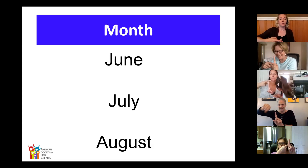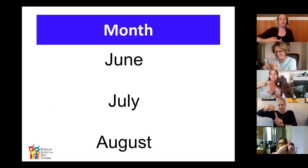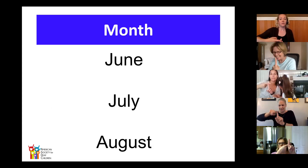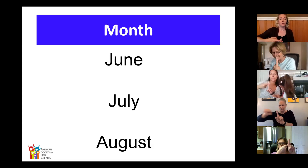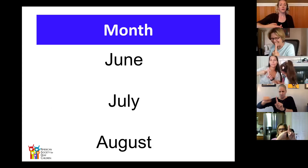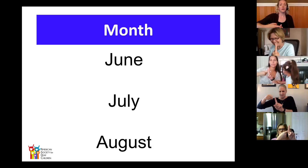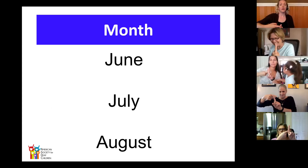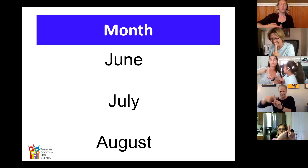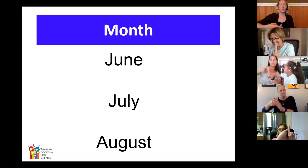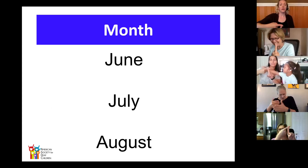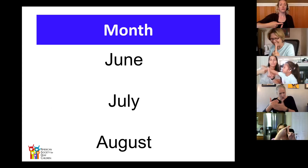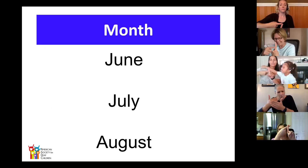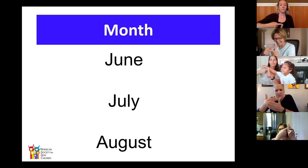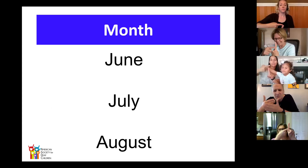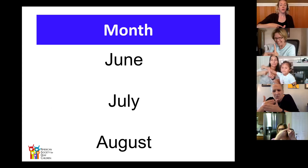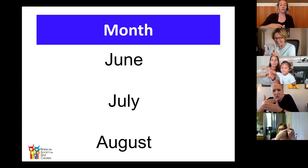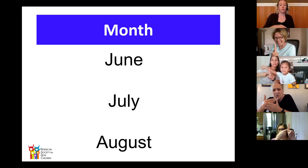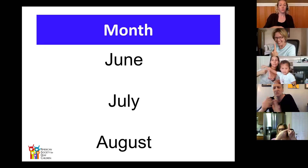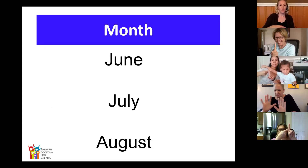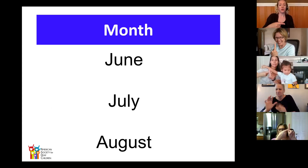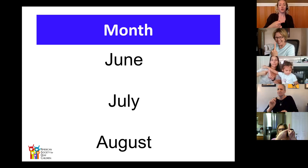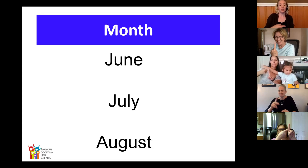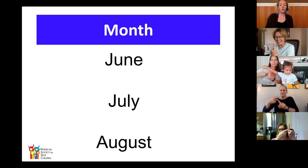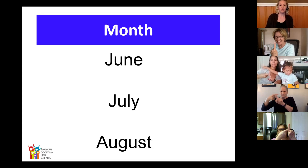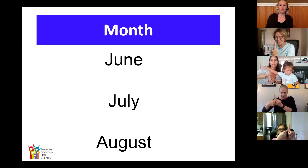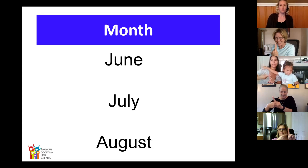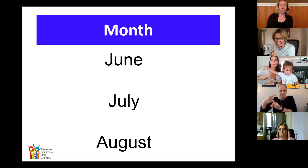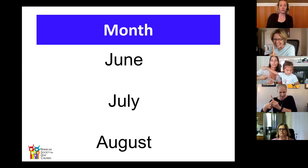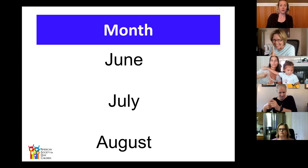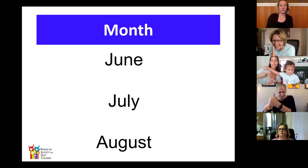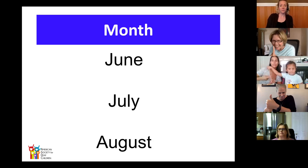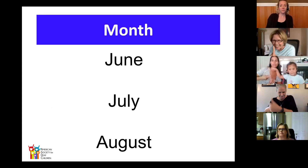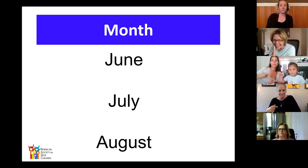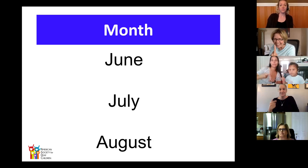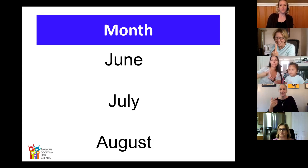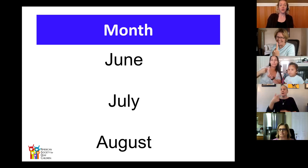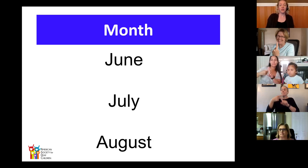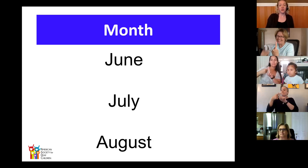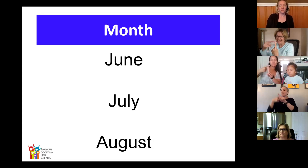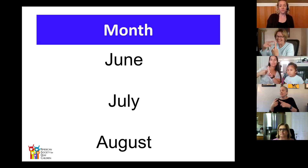There you go. Okay. Okay, so there you go. You're close. You're close. Okay. There you go.